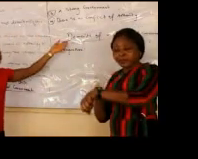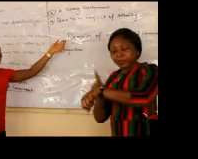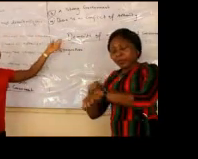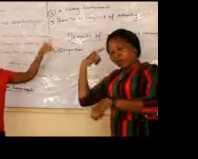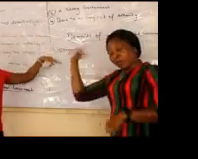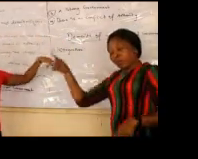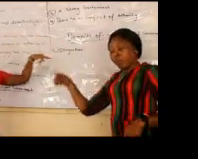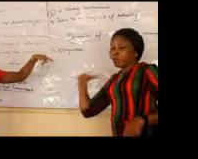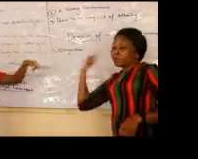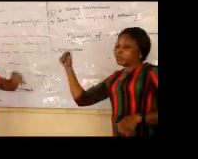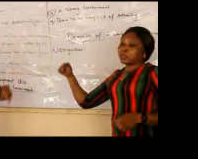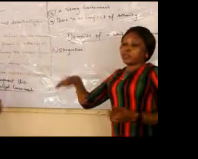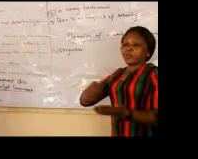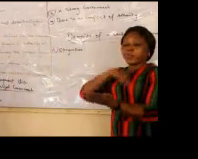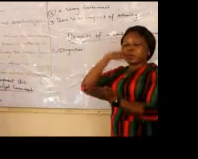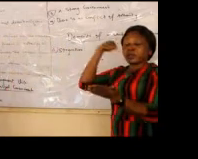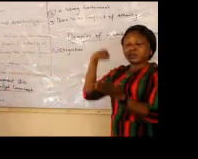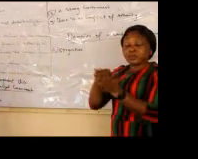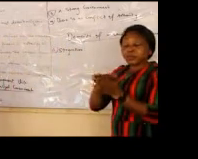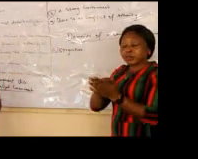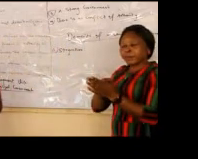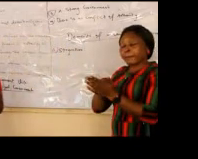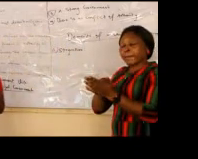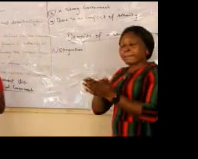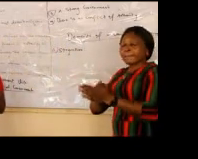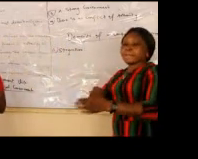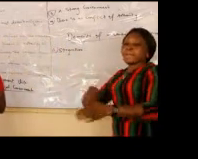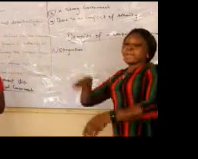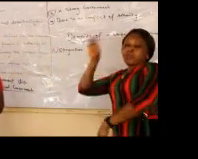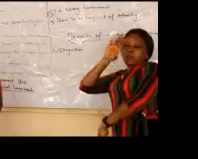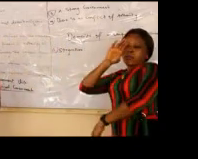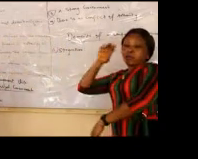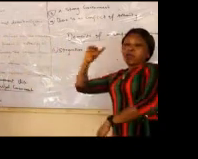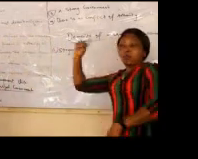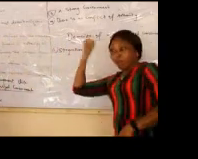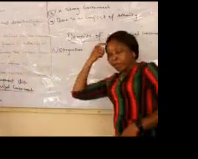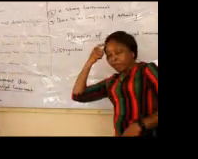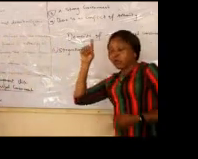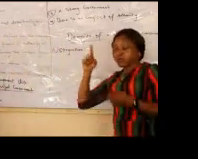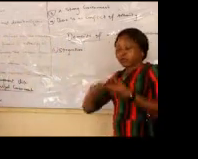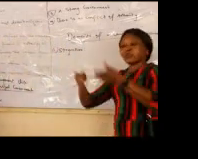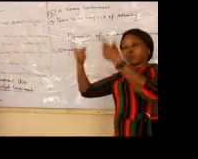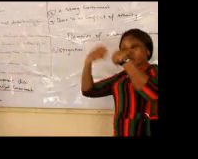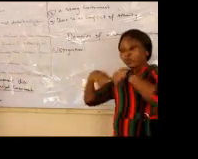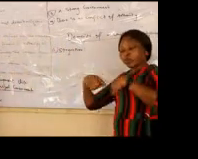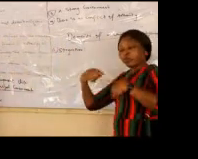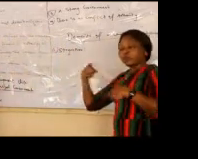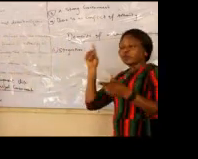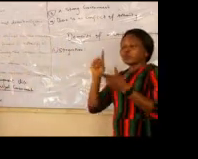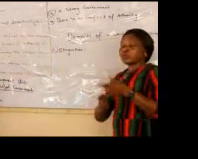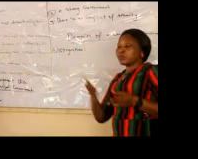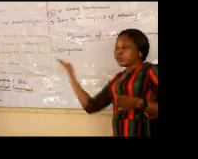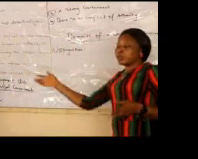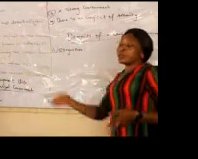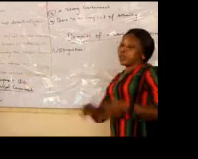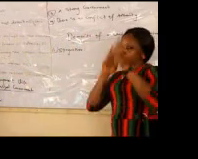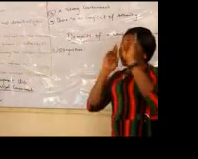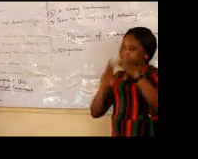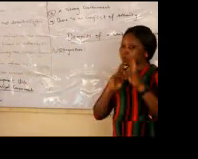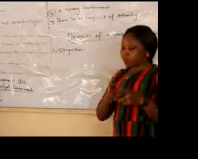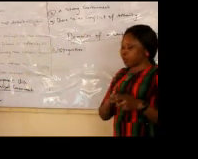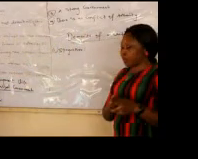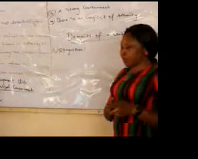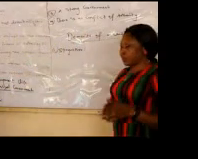of government causes stagnation in the local government level. Then the next one